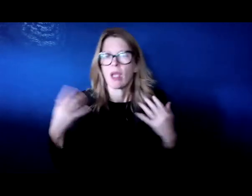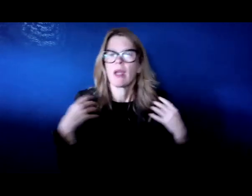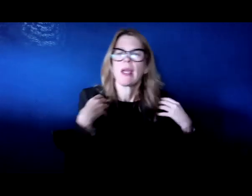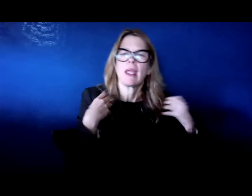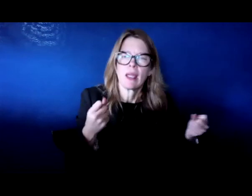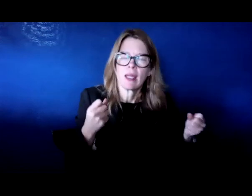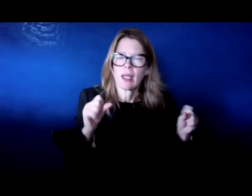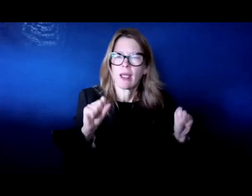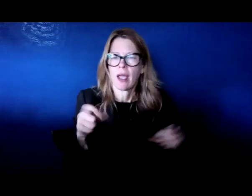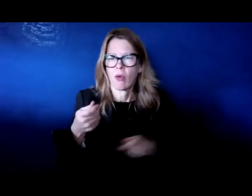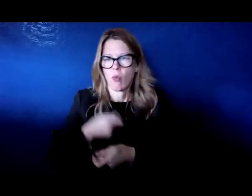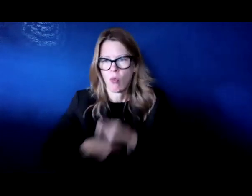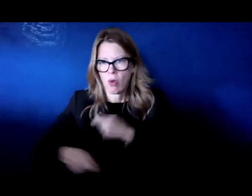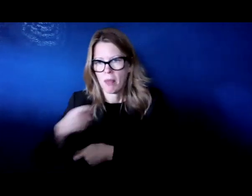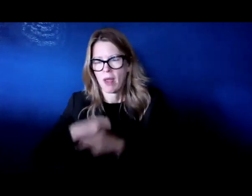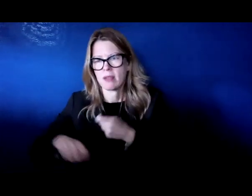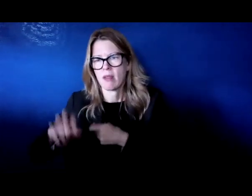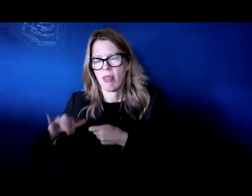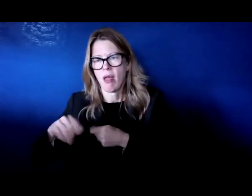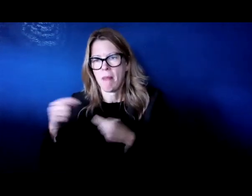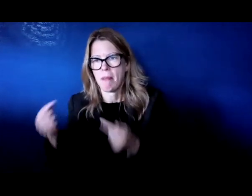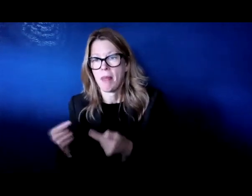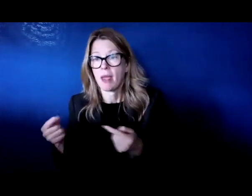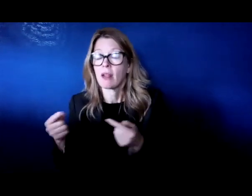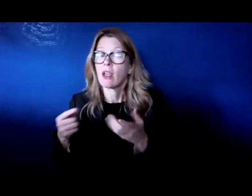And that what is to come is better than what's been.